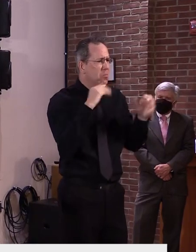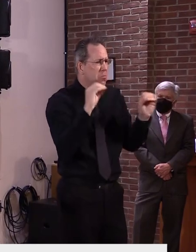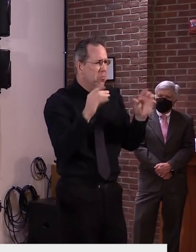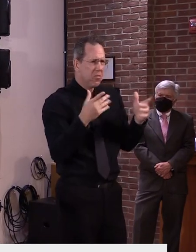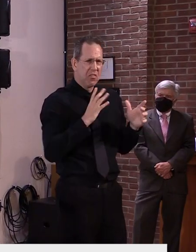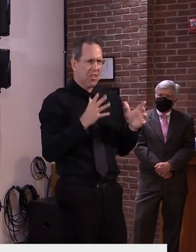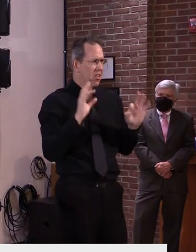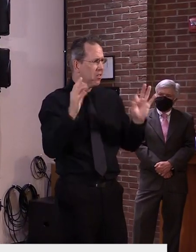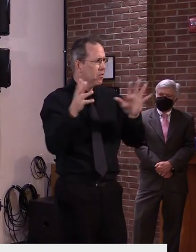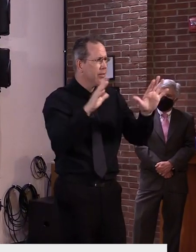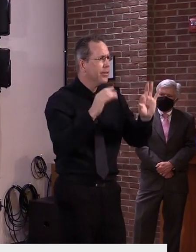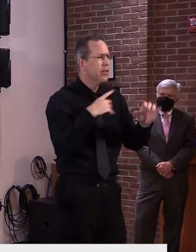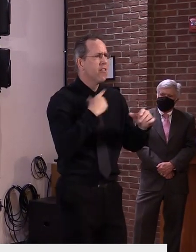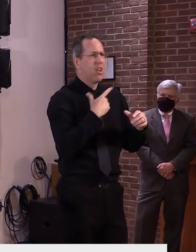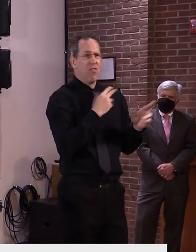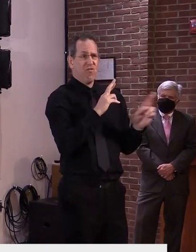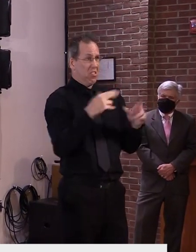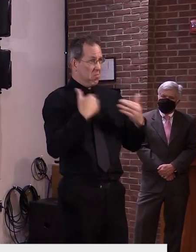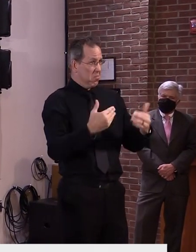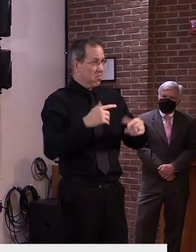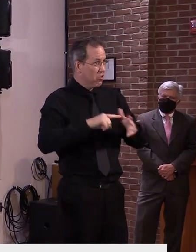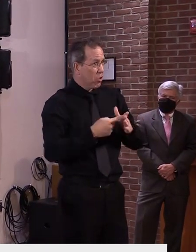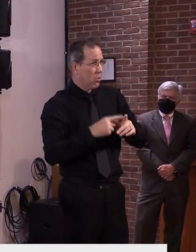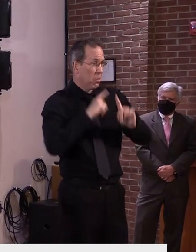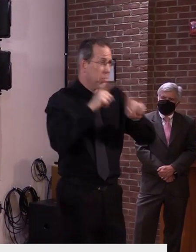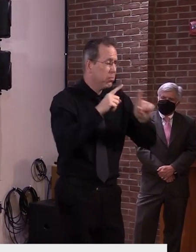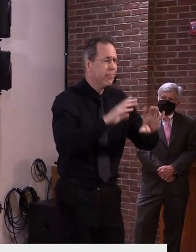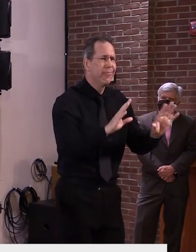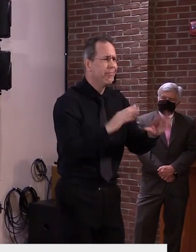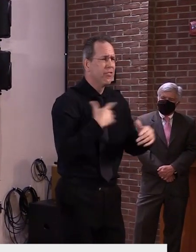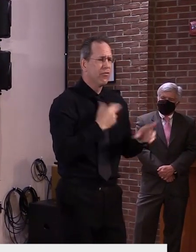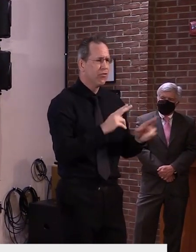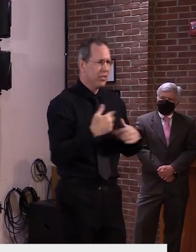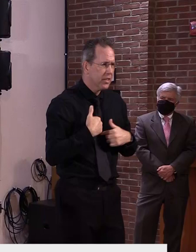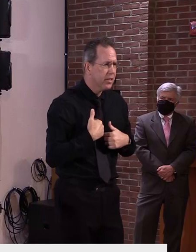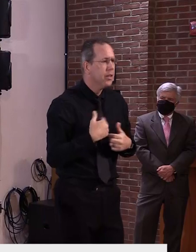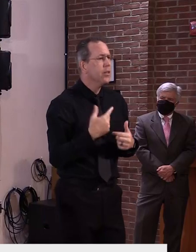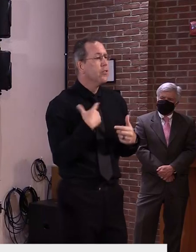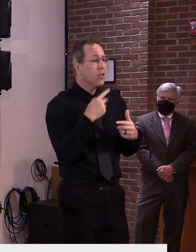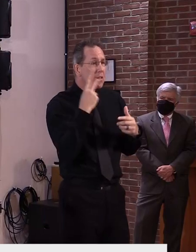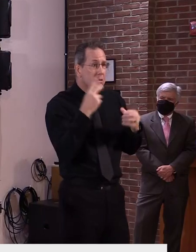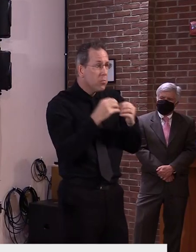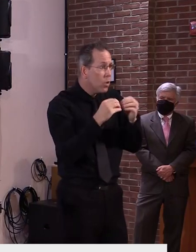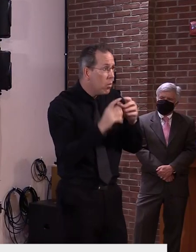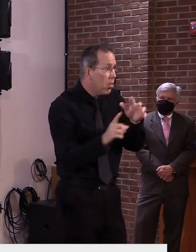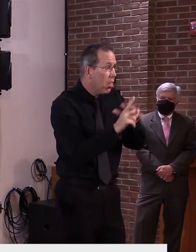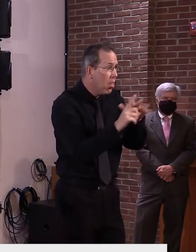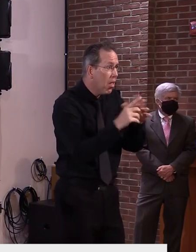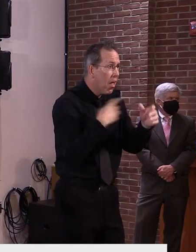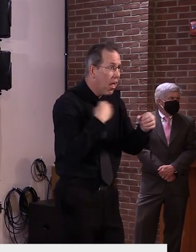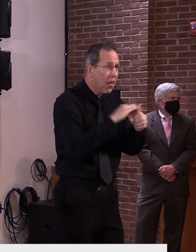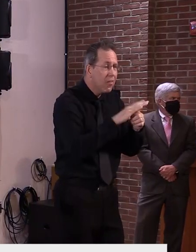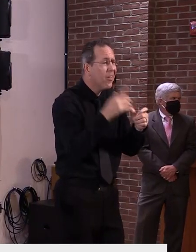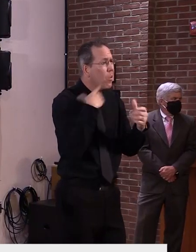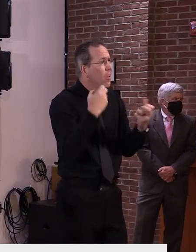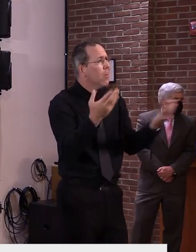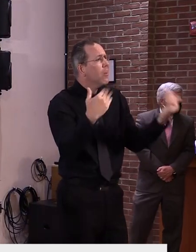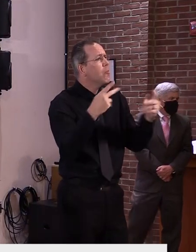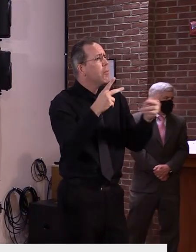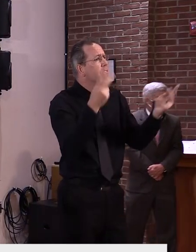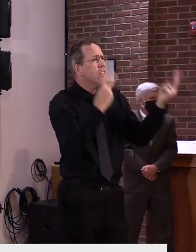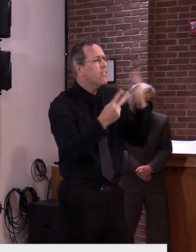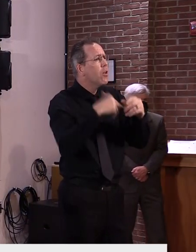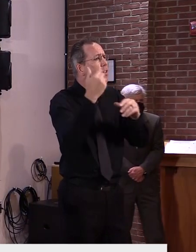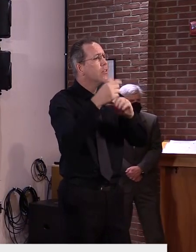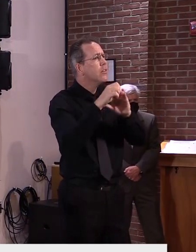as we look ahead to more people coming into the state starting in September, and knowing Vermonters will be getting together inside as the temperature